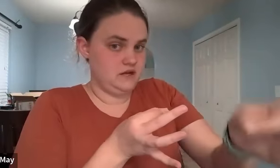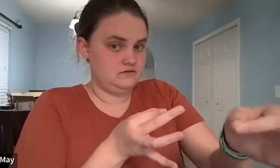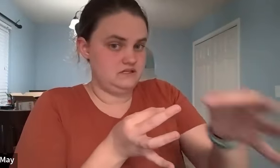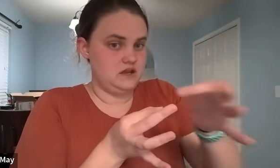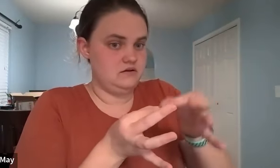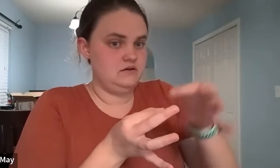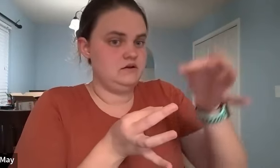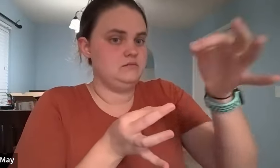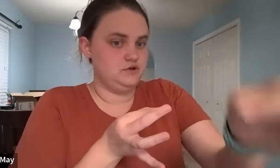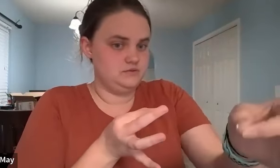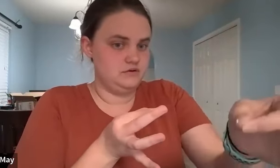Bounce. Yeah. Postpone.